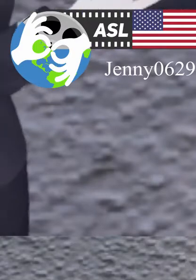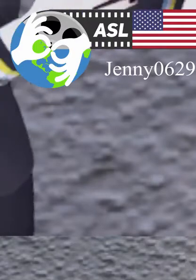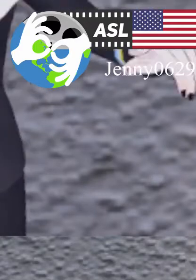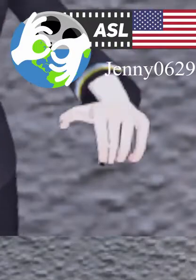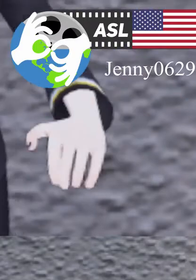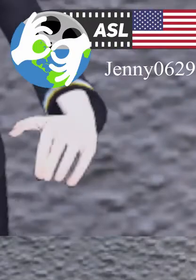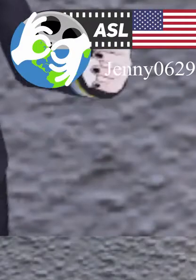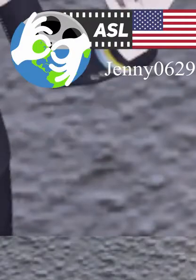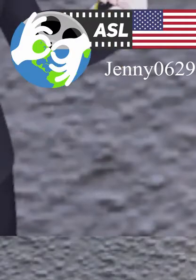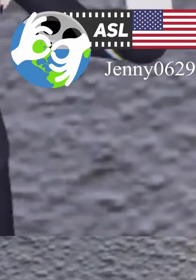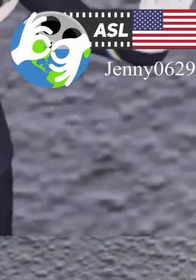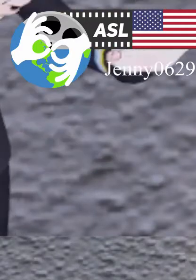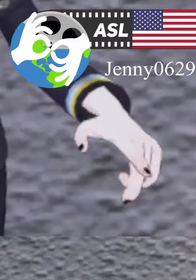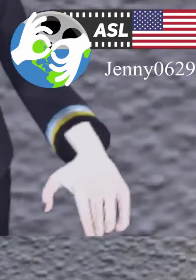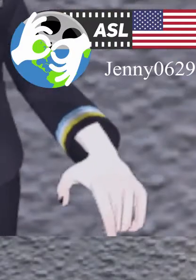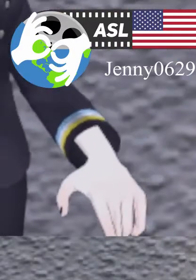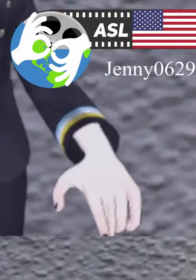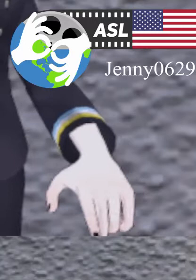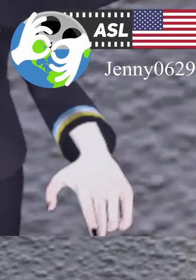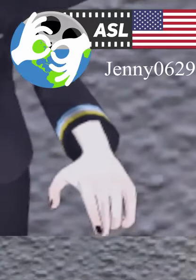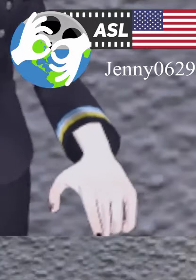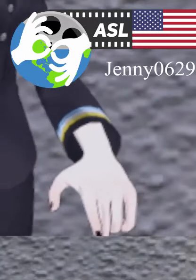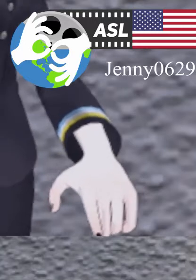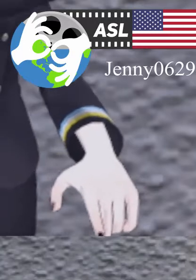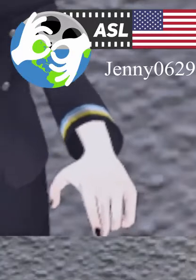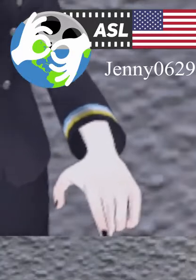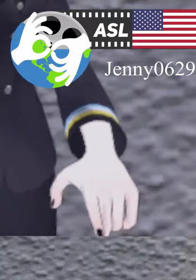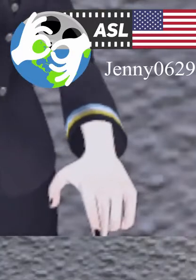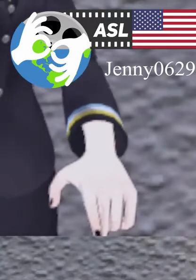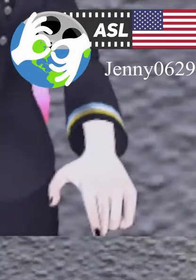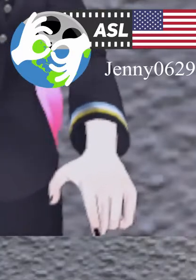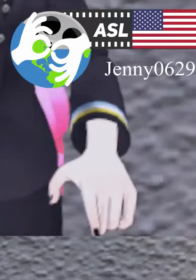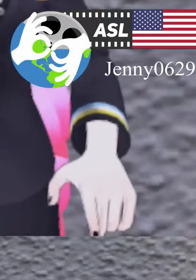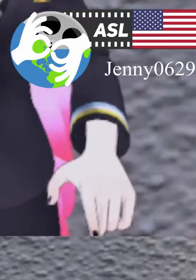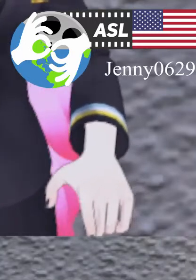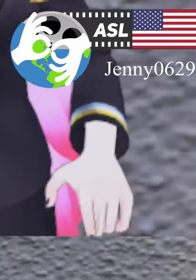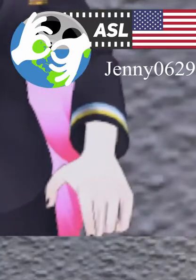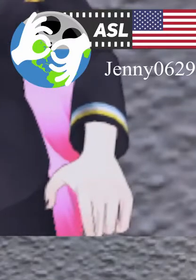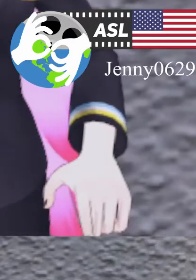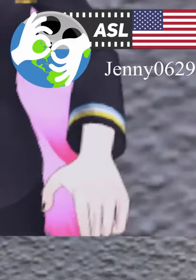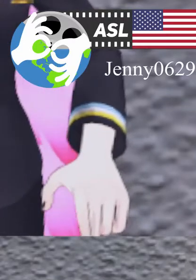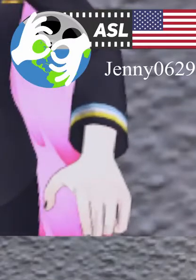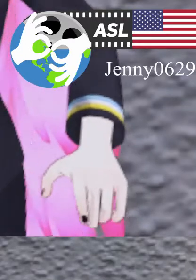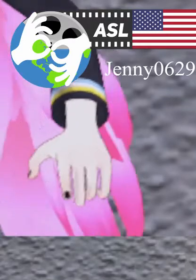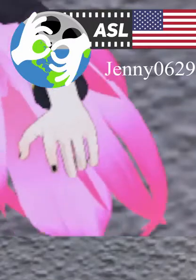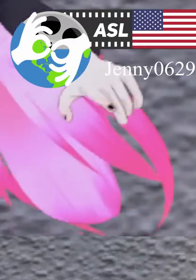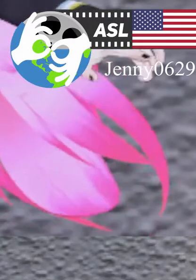guys. So if you don't want to be, so that's 1, 2, 3, 4, 5, 6, 7, 8, 9, 10, 11, 12, 13, 14,